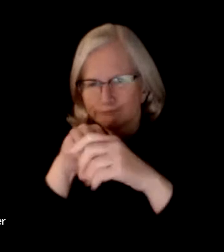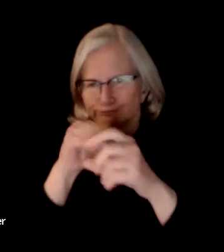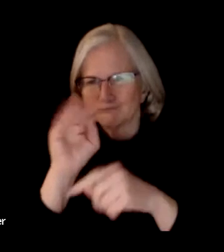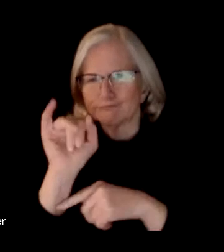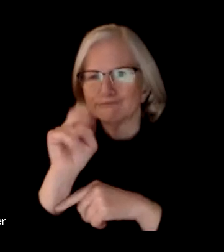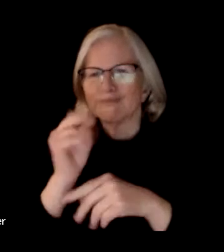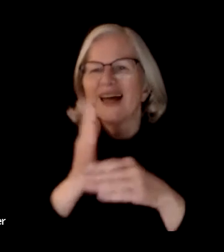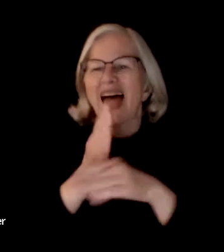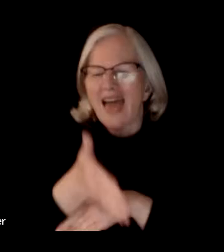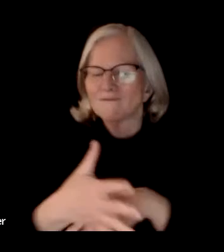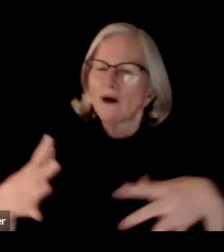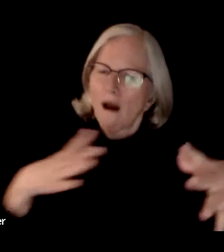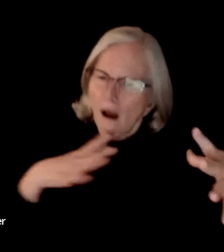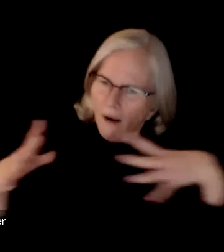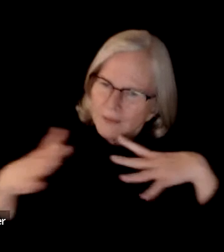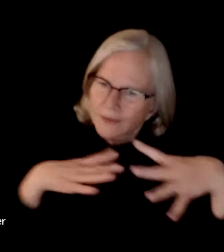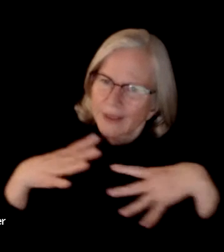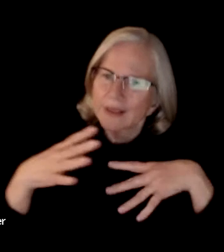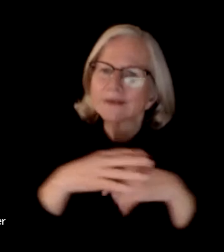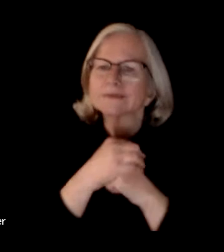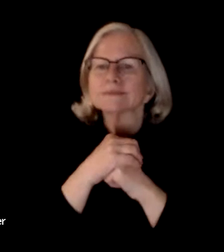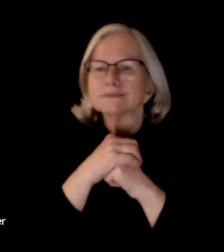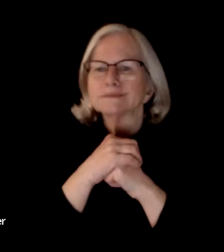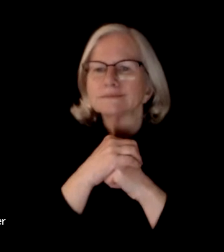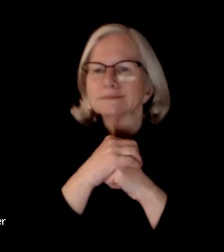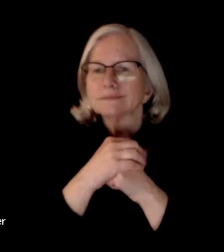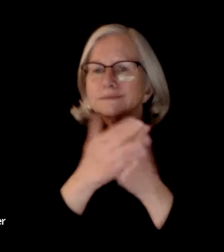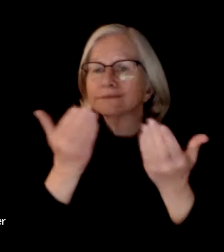and potentially just as a result of